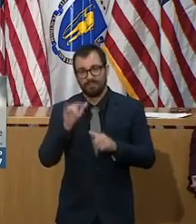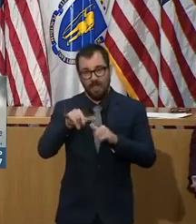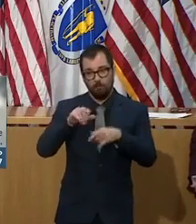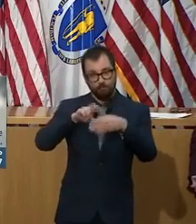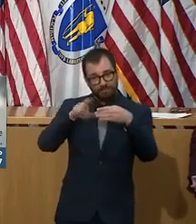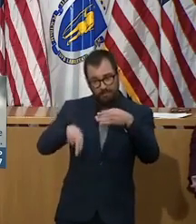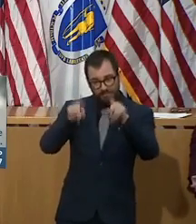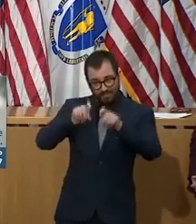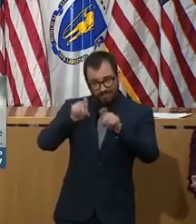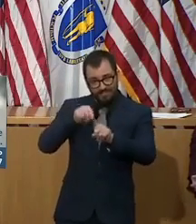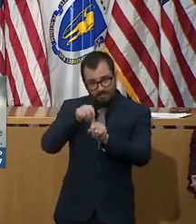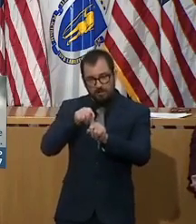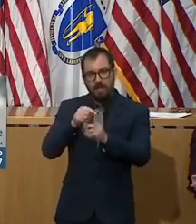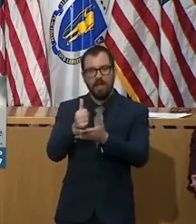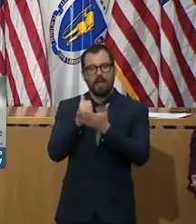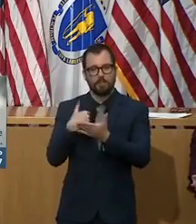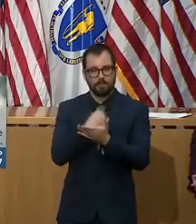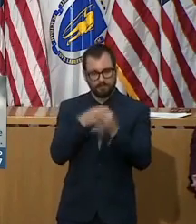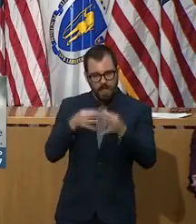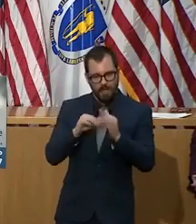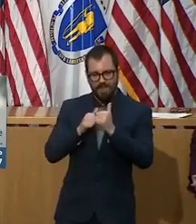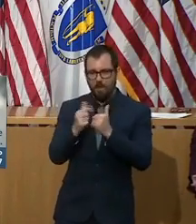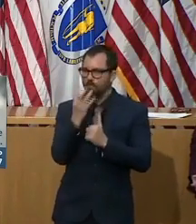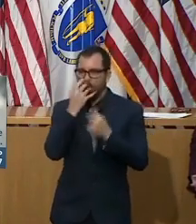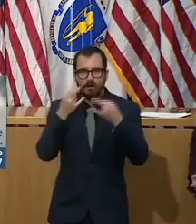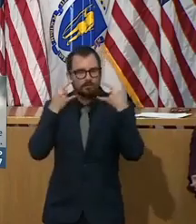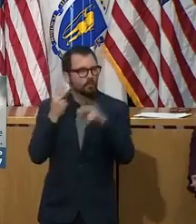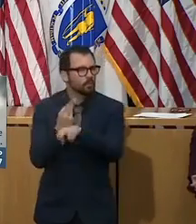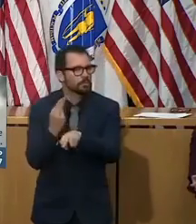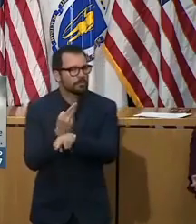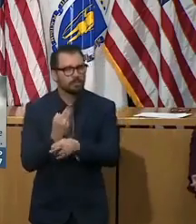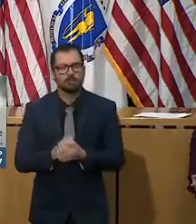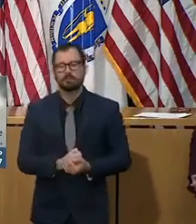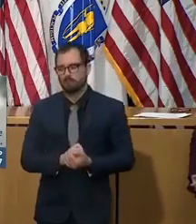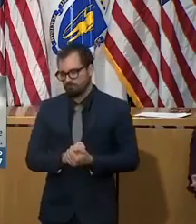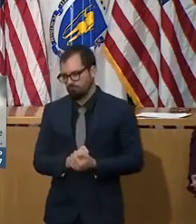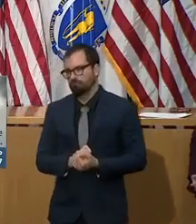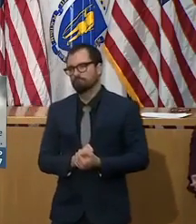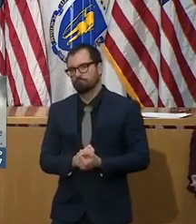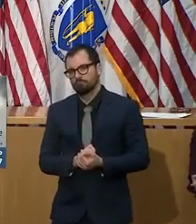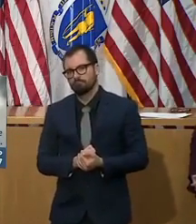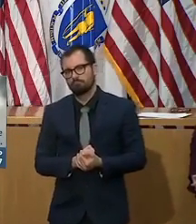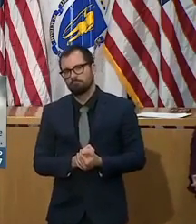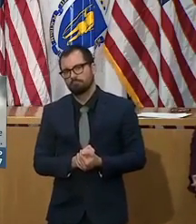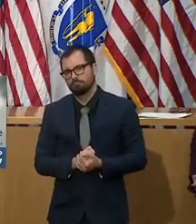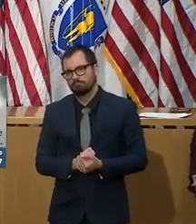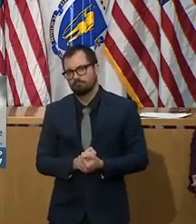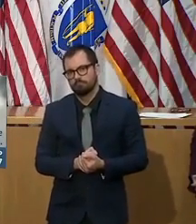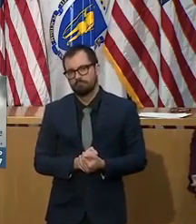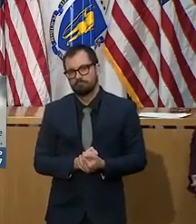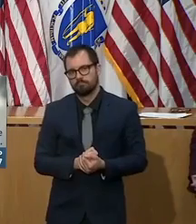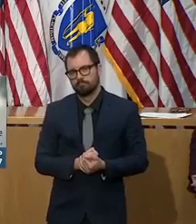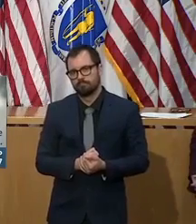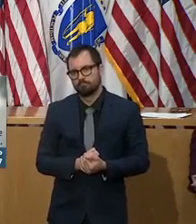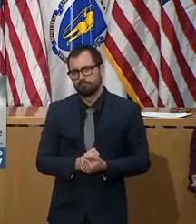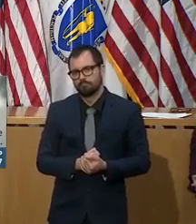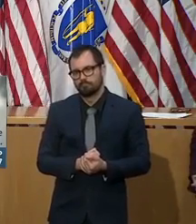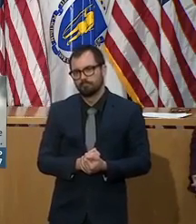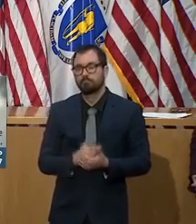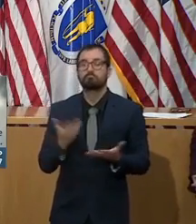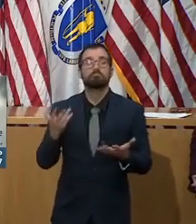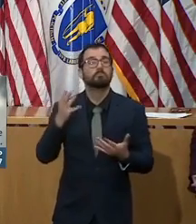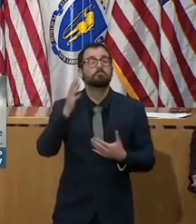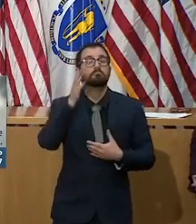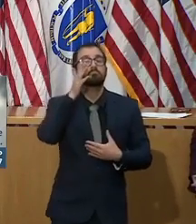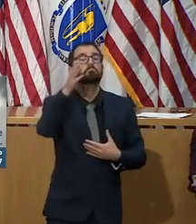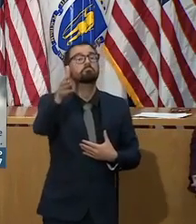states are going to be kind of on their own with respect to PPE far into the future. And I've been asked at this briefing many times how much